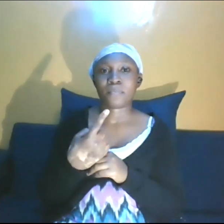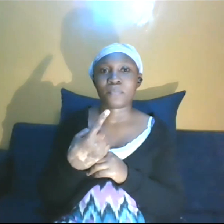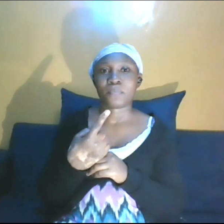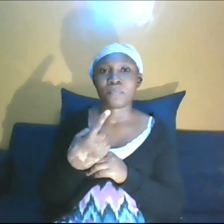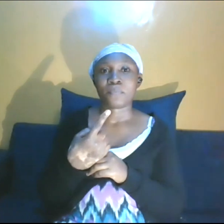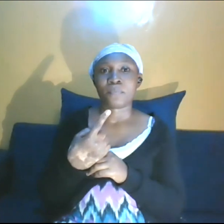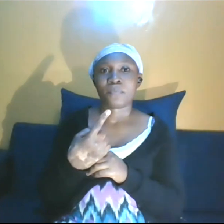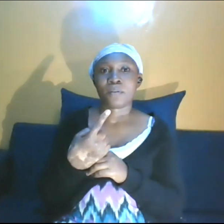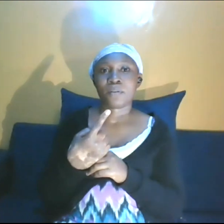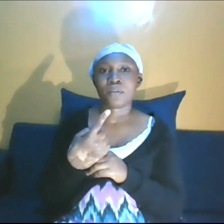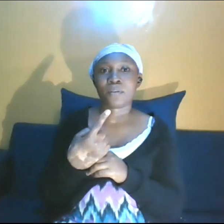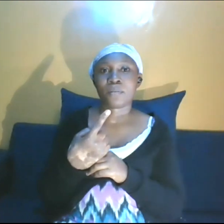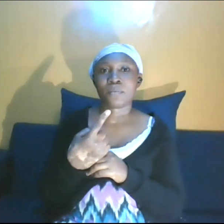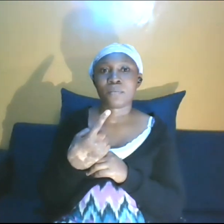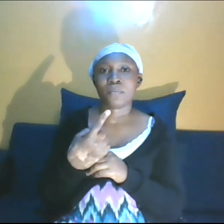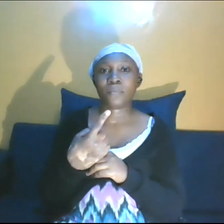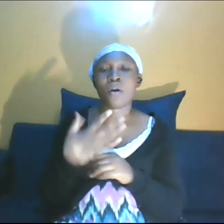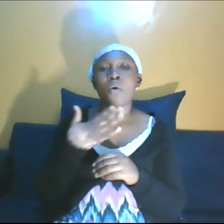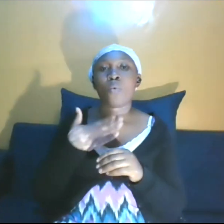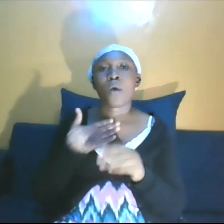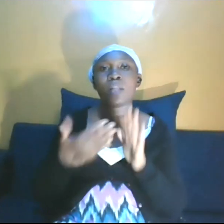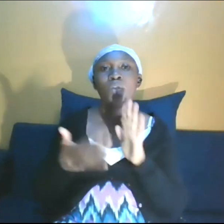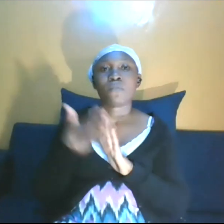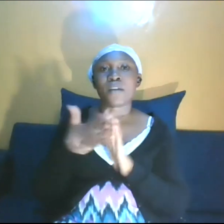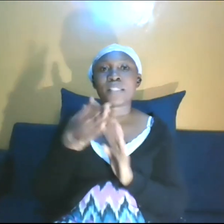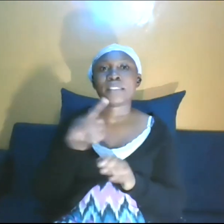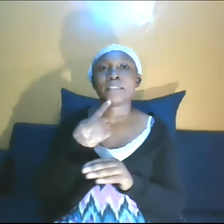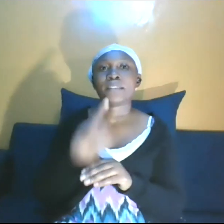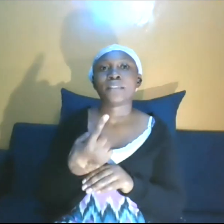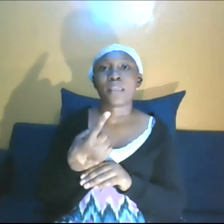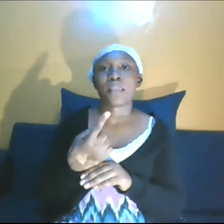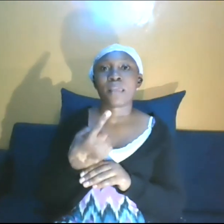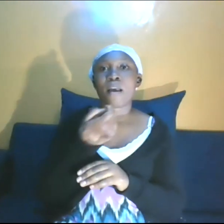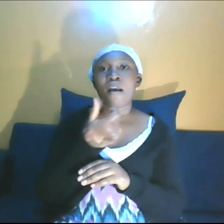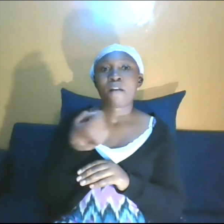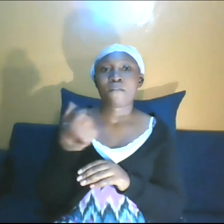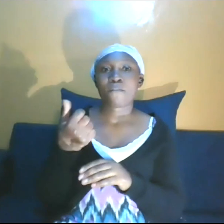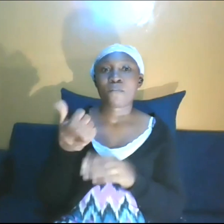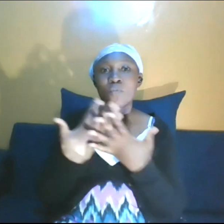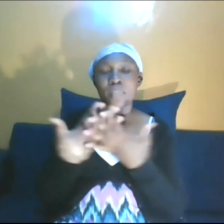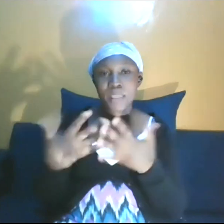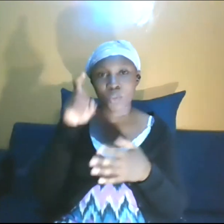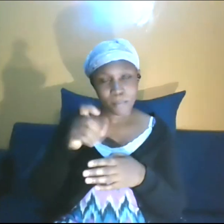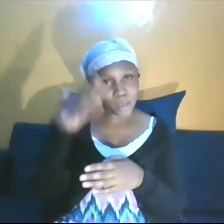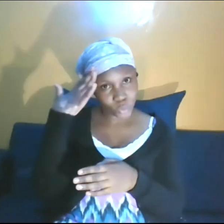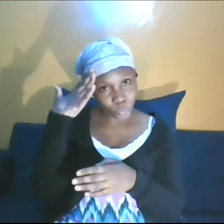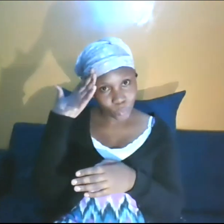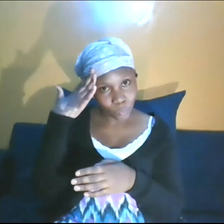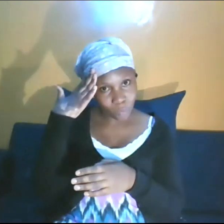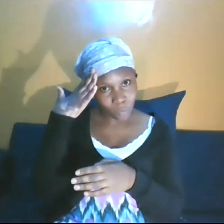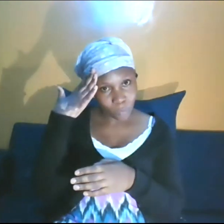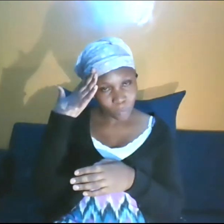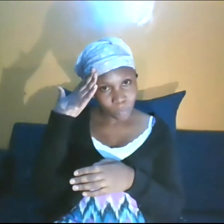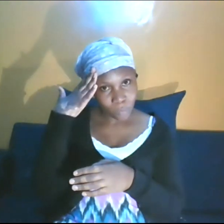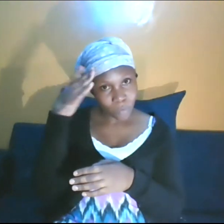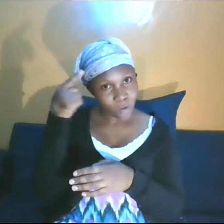so I want to quickly mention a few things that you need to note for this